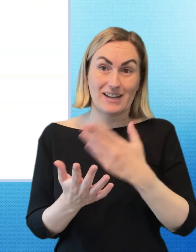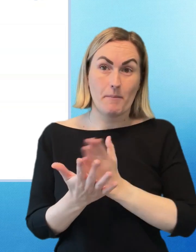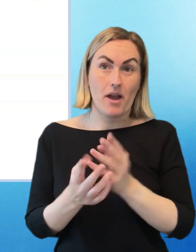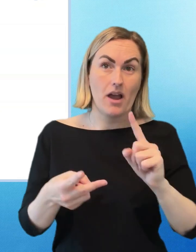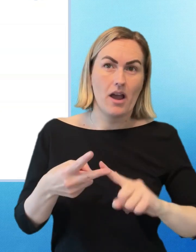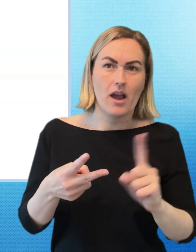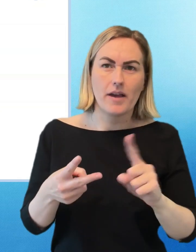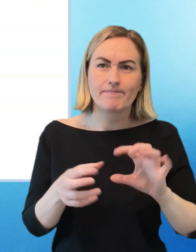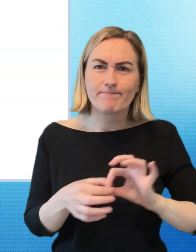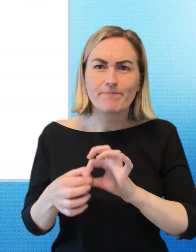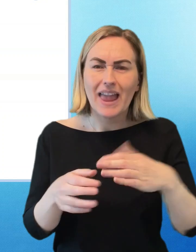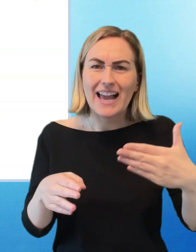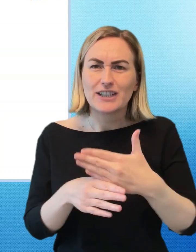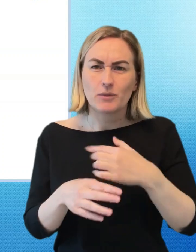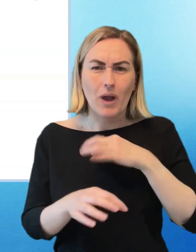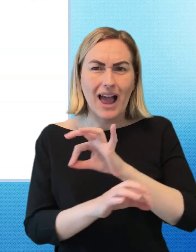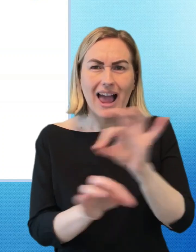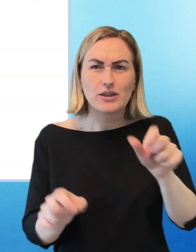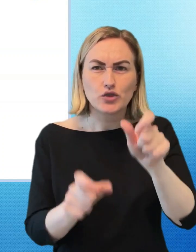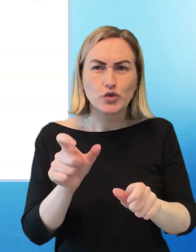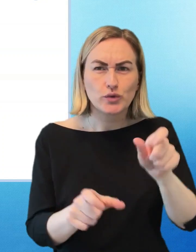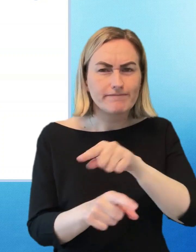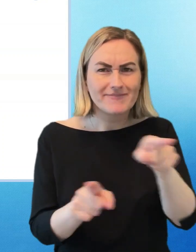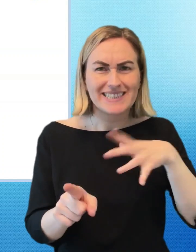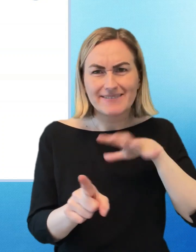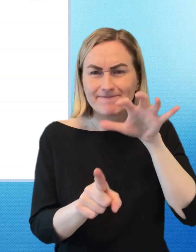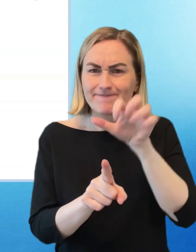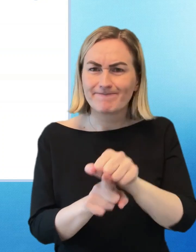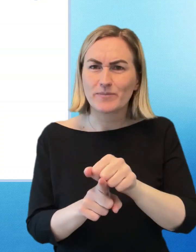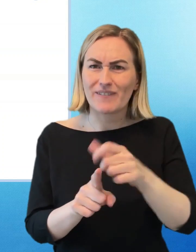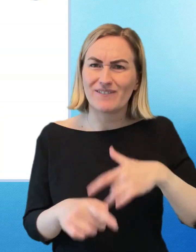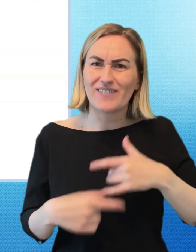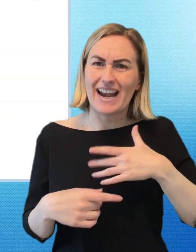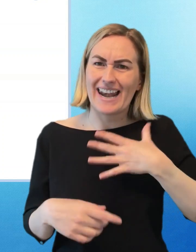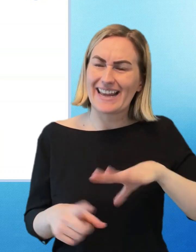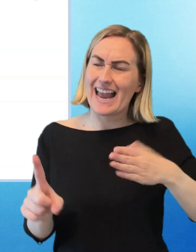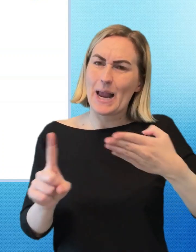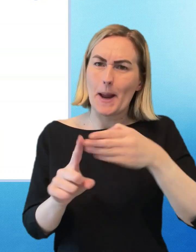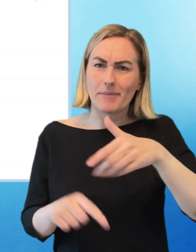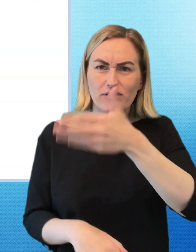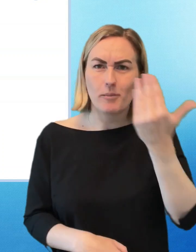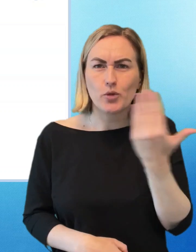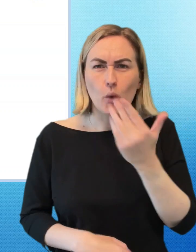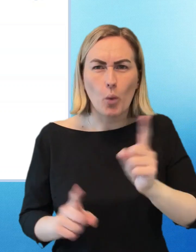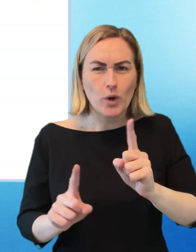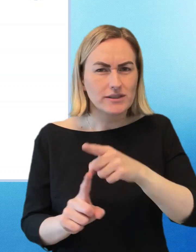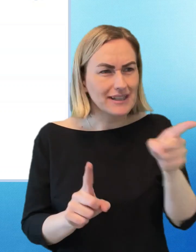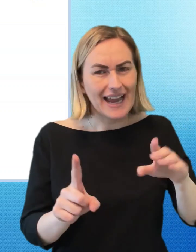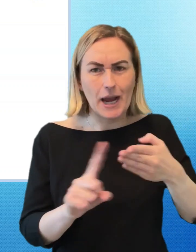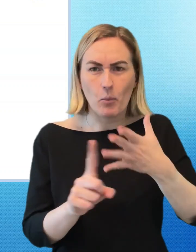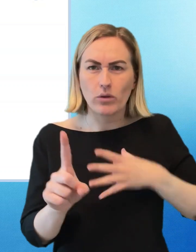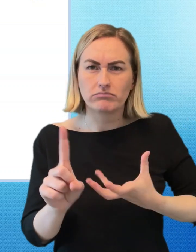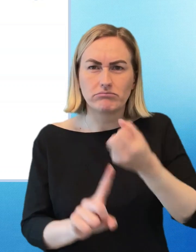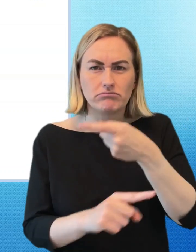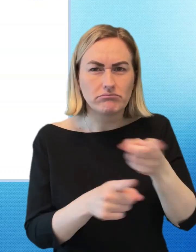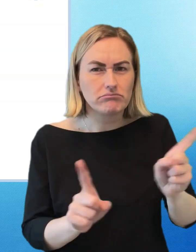co-creation exercise, we asked students to identify and describe the aims of the summer school, what they wanted to get out